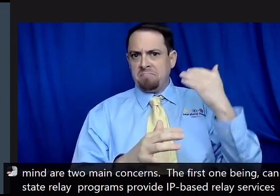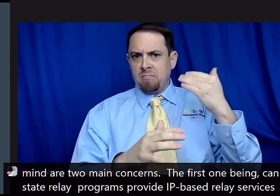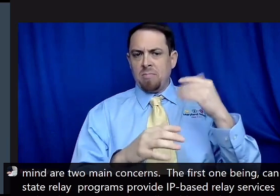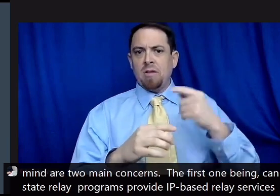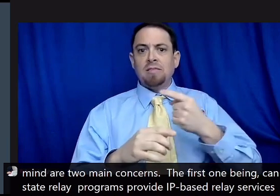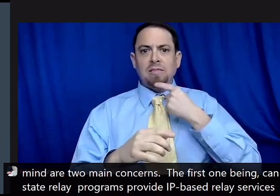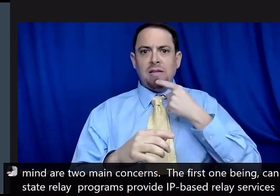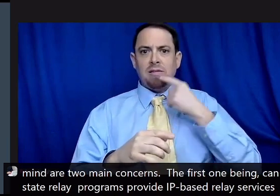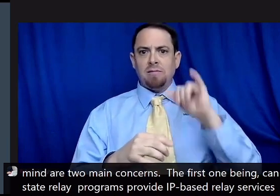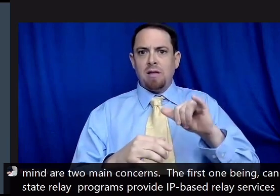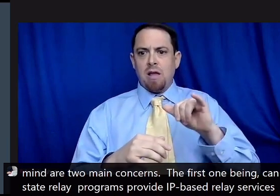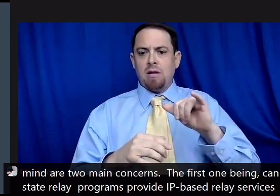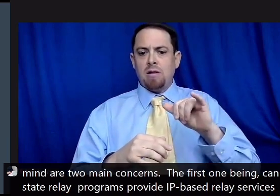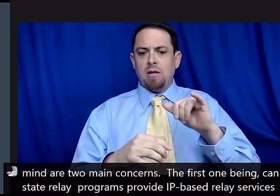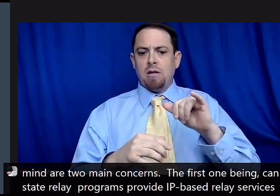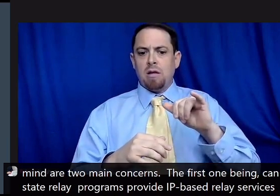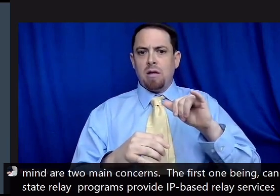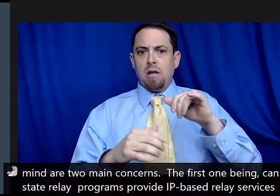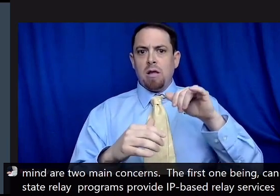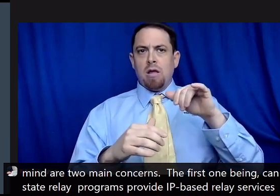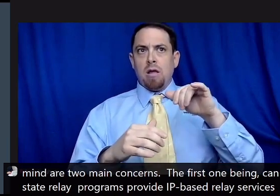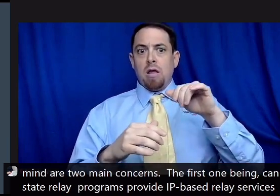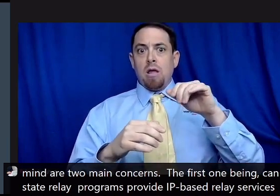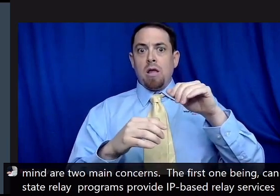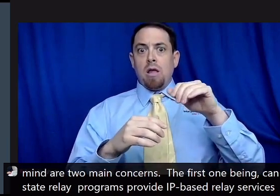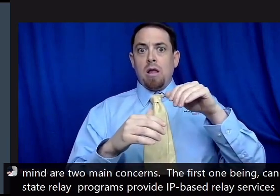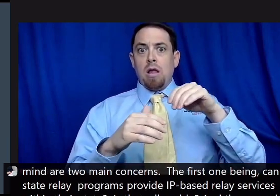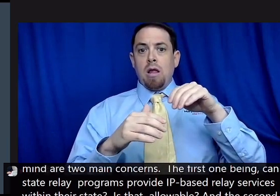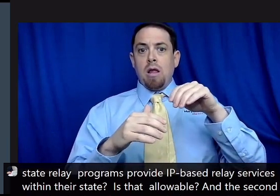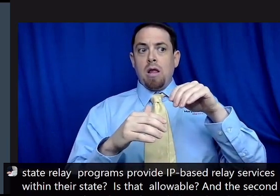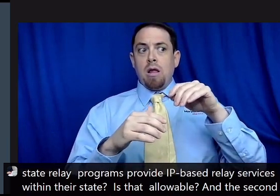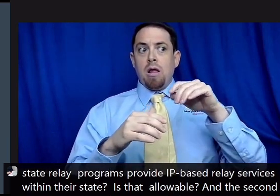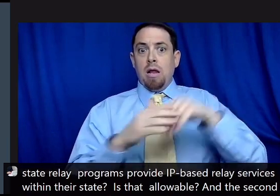the rules and regulations that the FCC already has in place